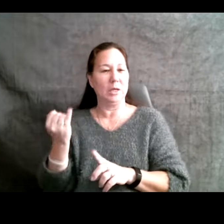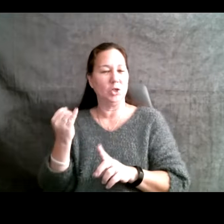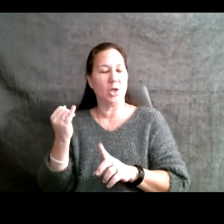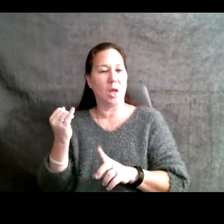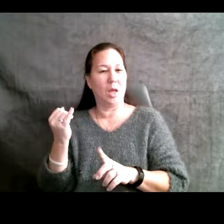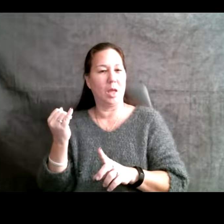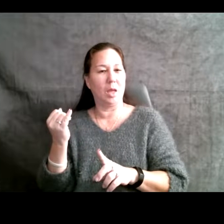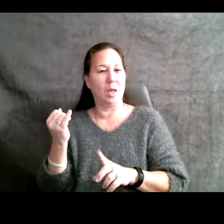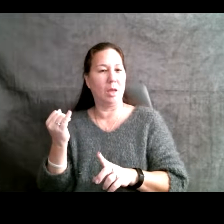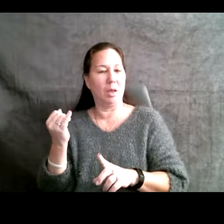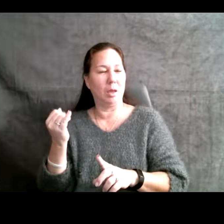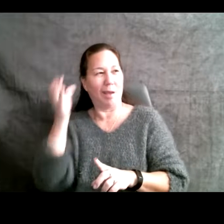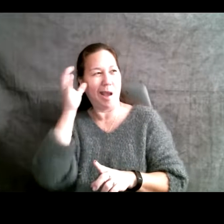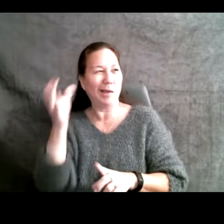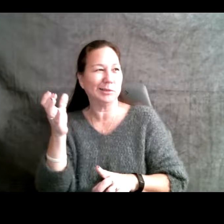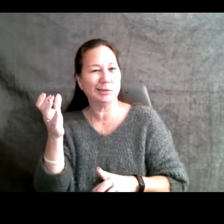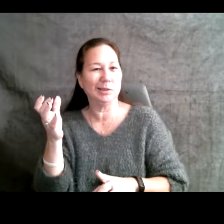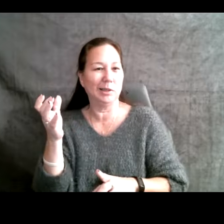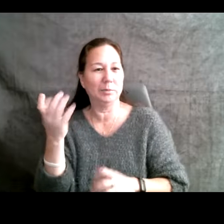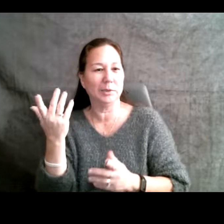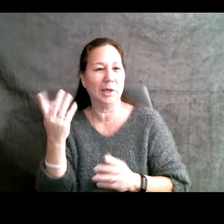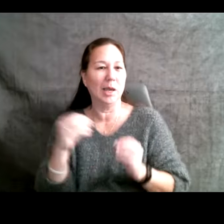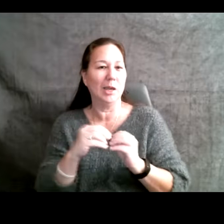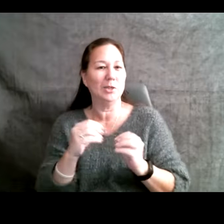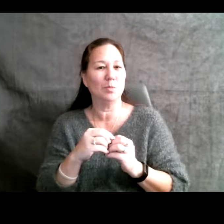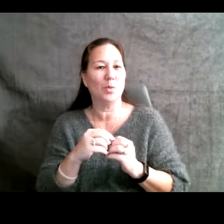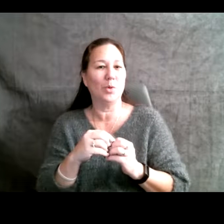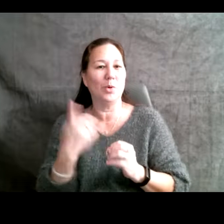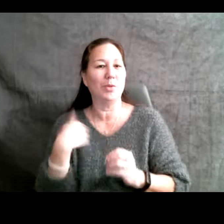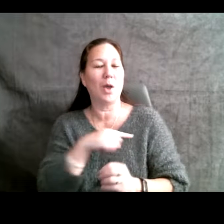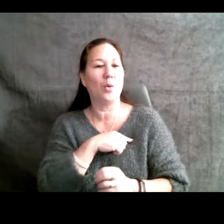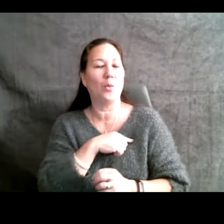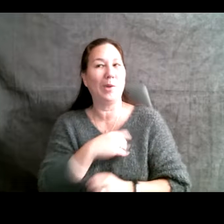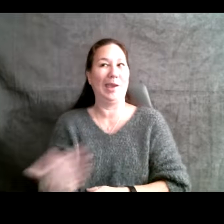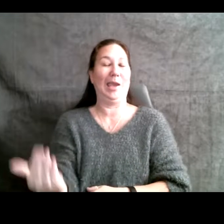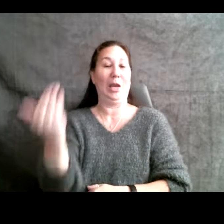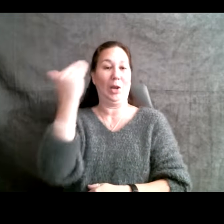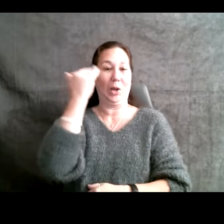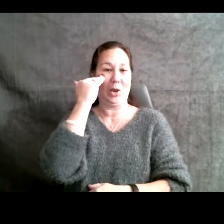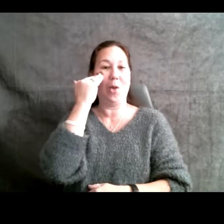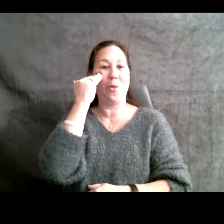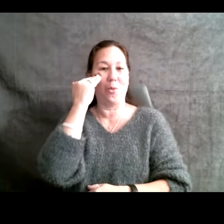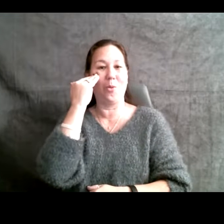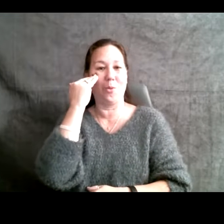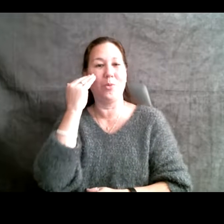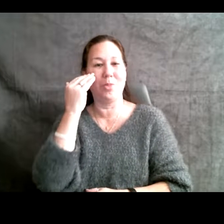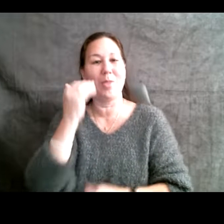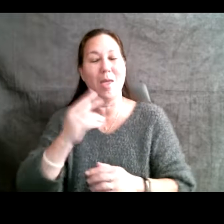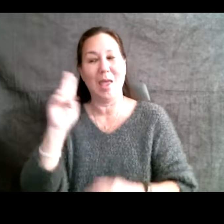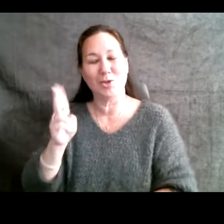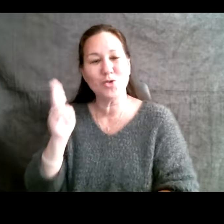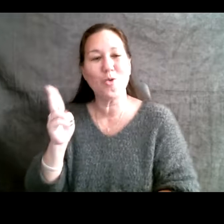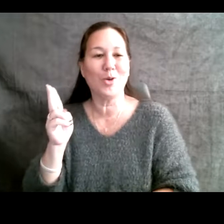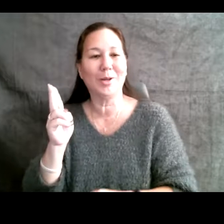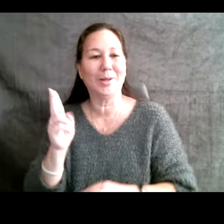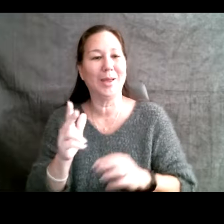certain historically oppressed, marginalized, ignored populations have been the subject of these